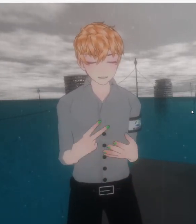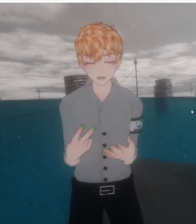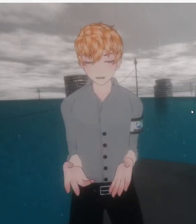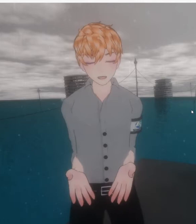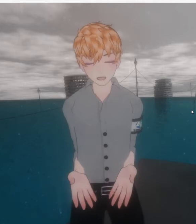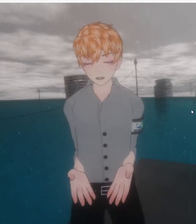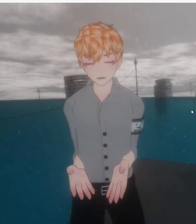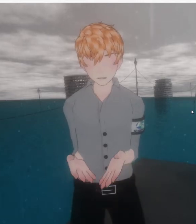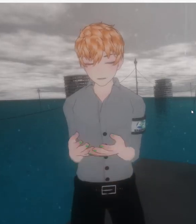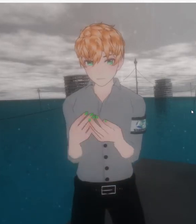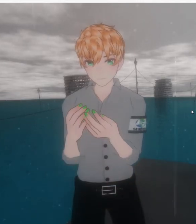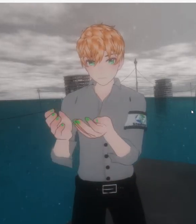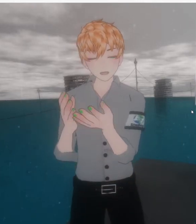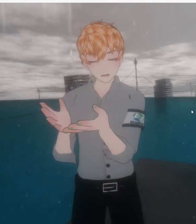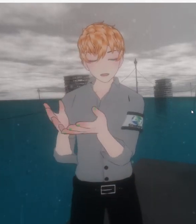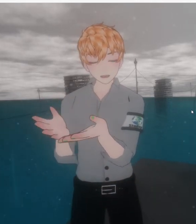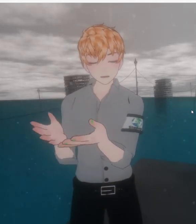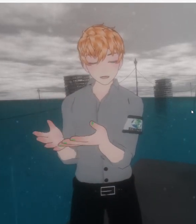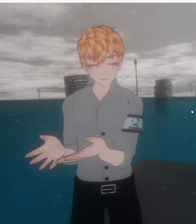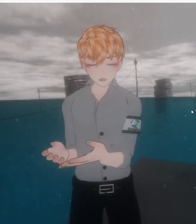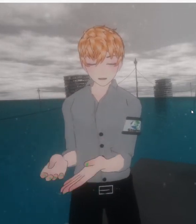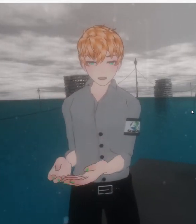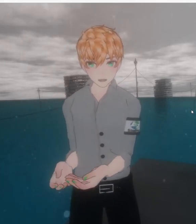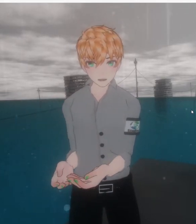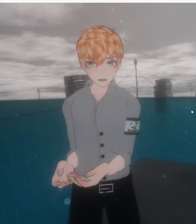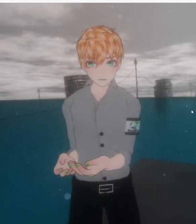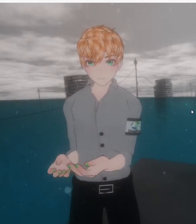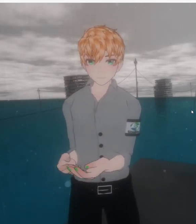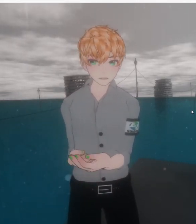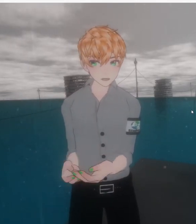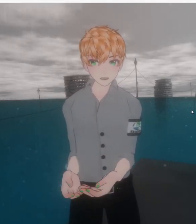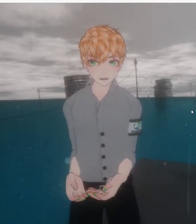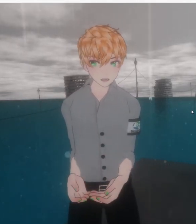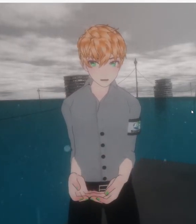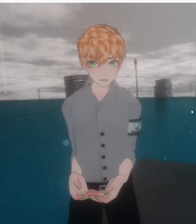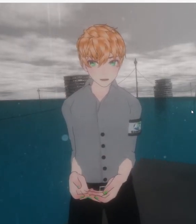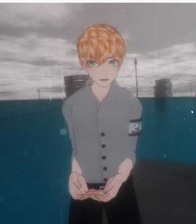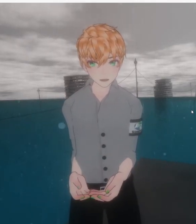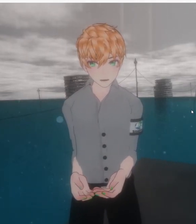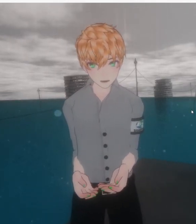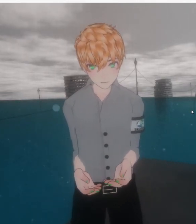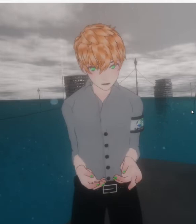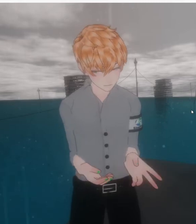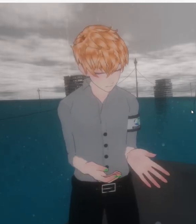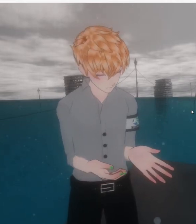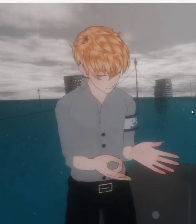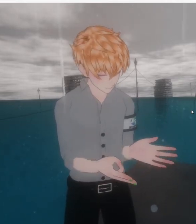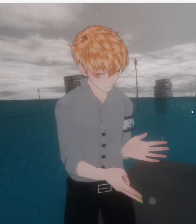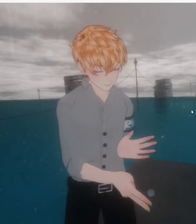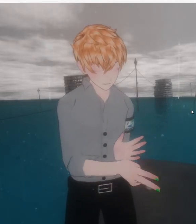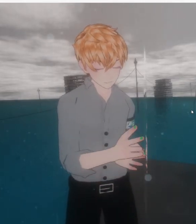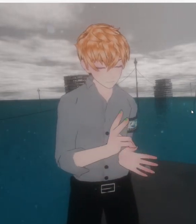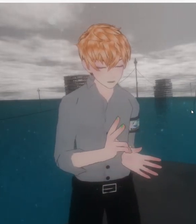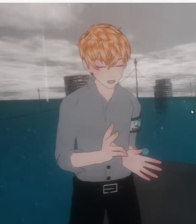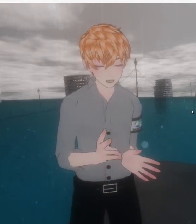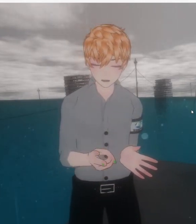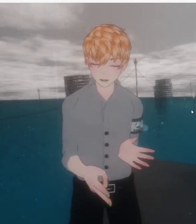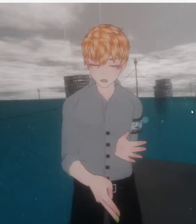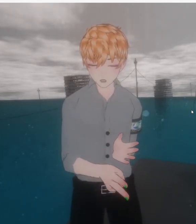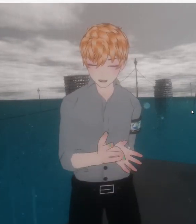and I can't be emotionally committed to someone who's not going to be emotionally committed to me. And he's like, well, what's this